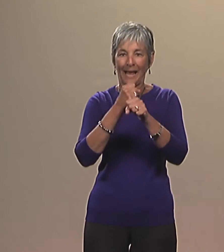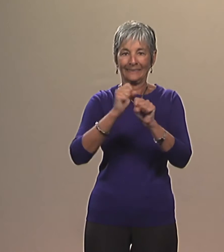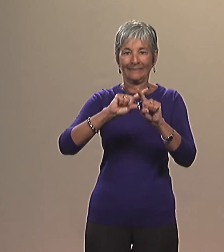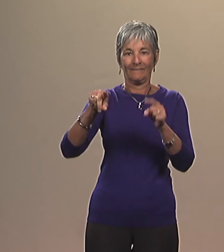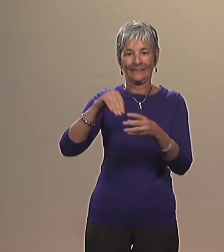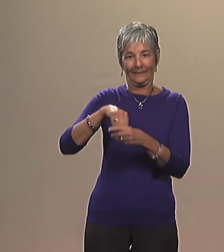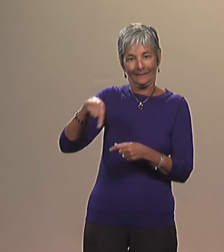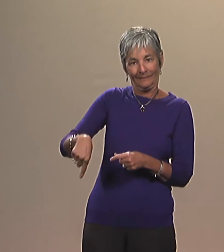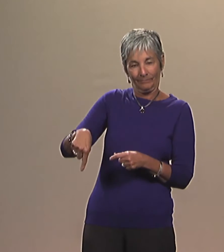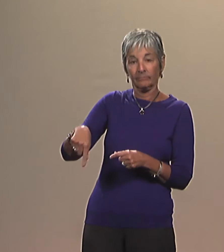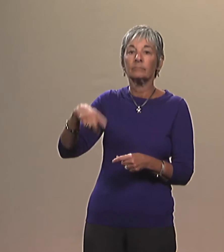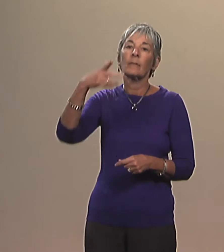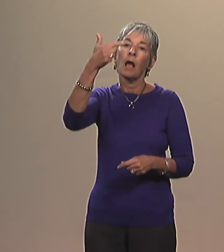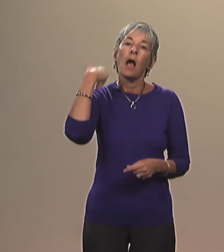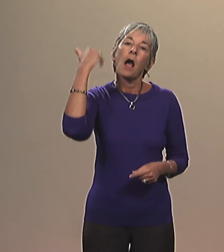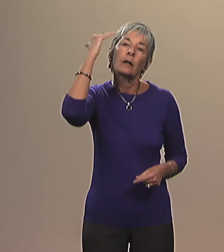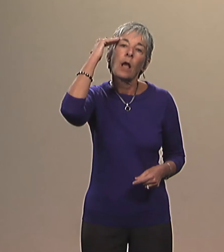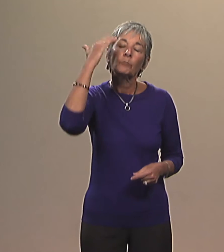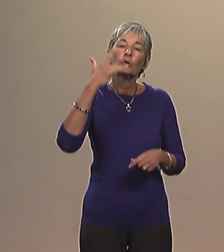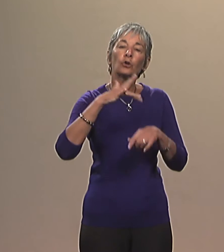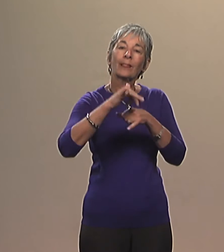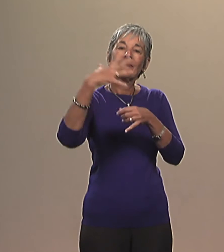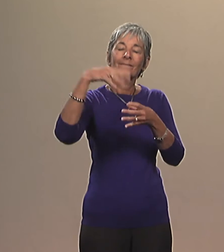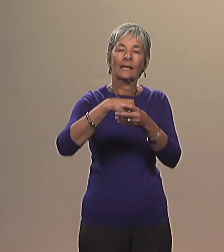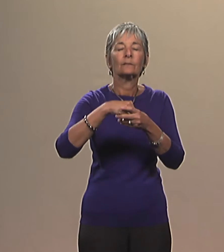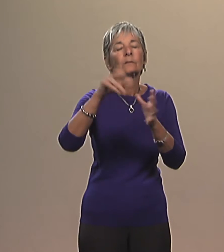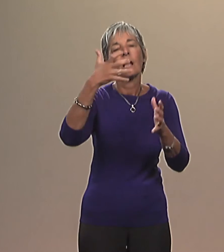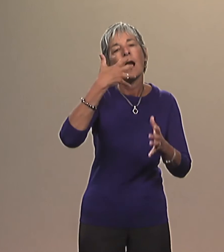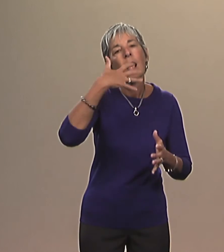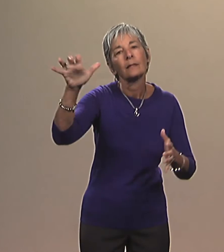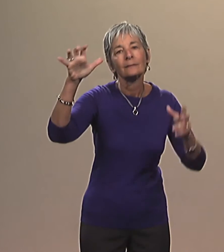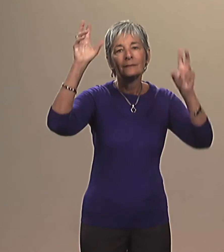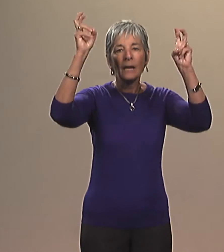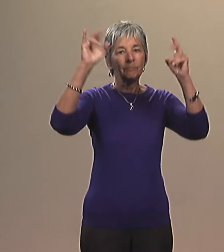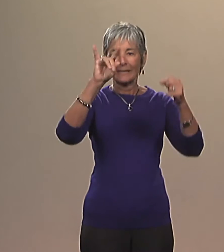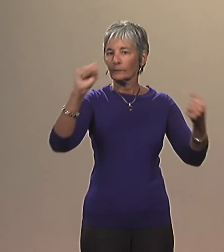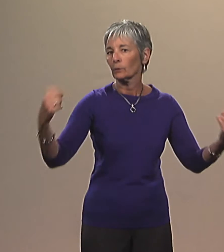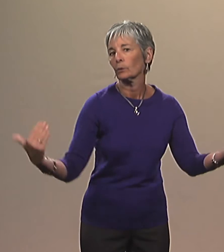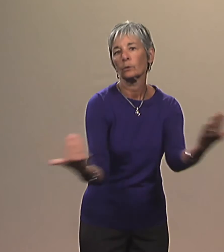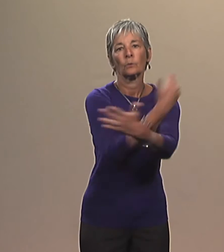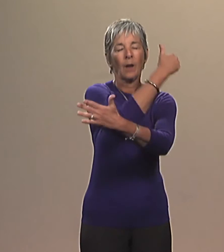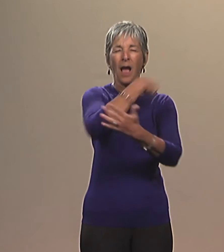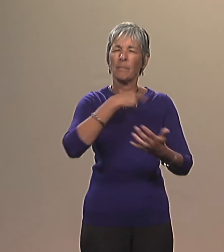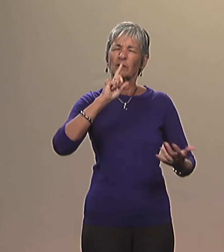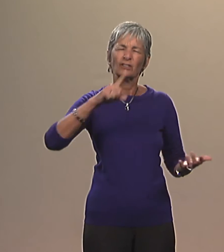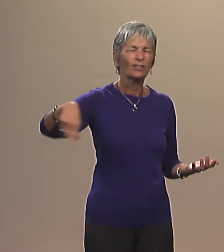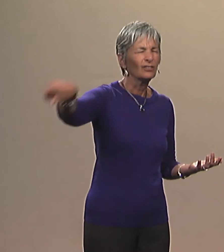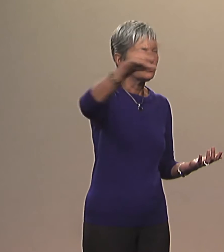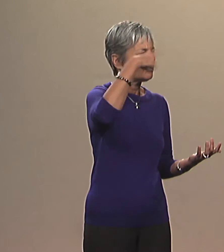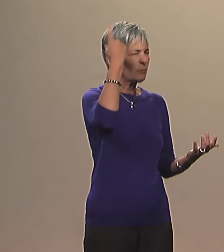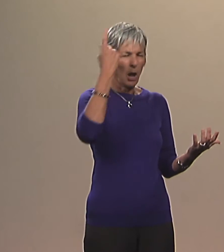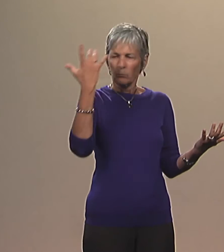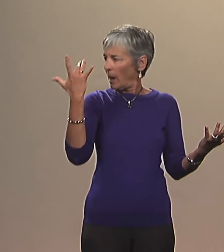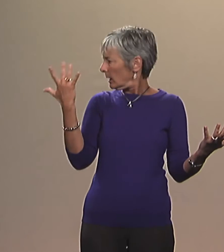in this area. Early intervention has become the new hot topic today, and maybe you wonder why.